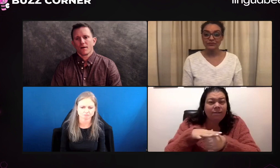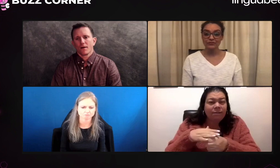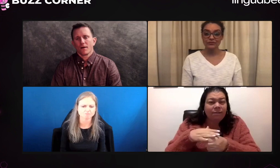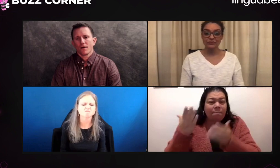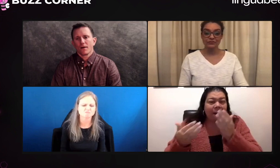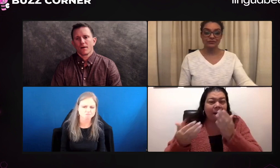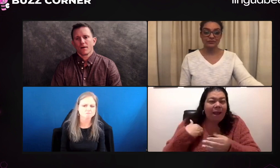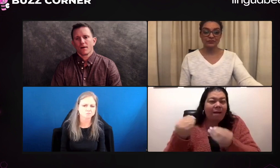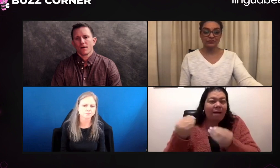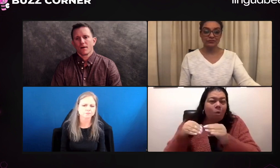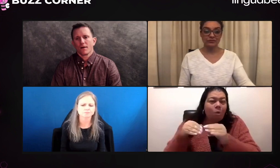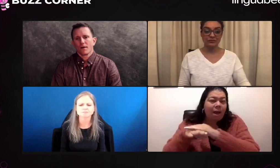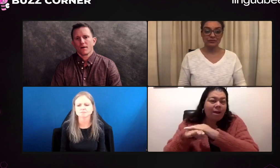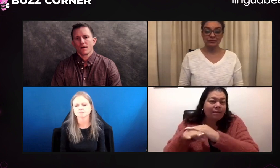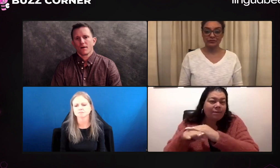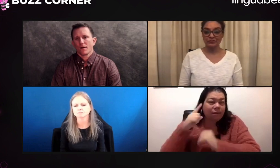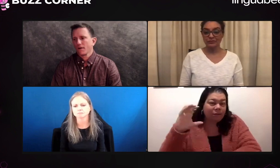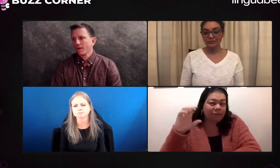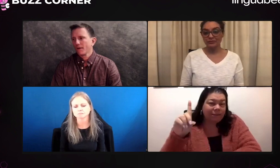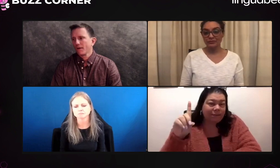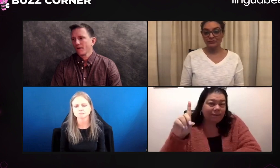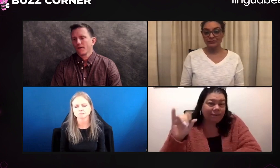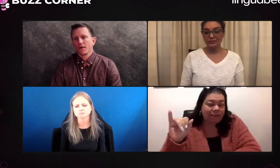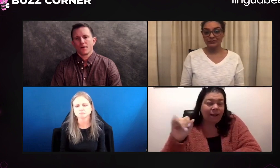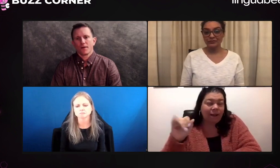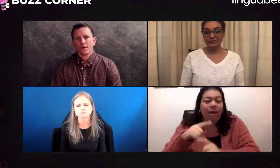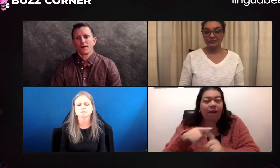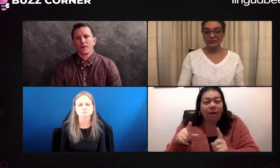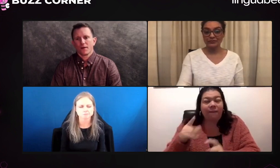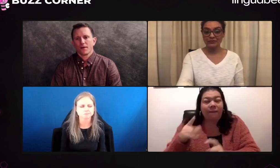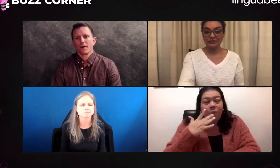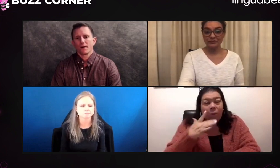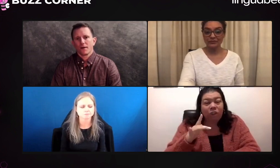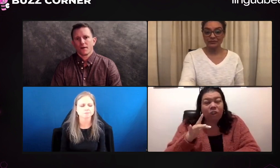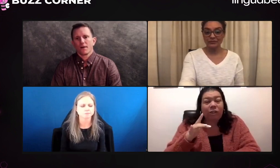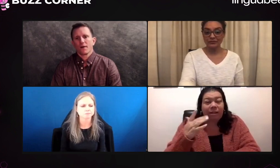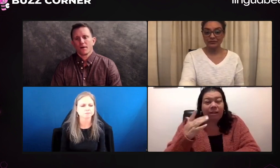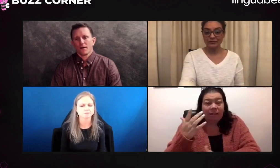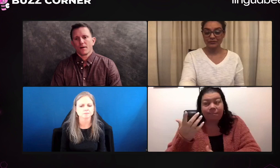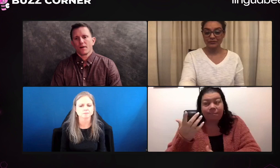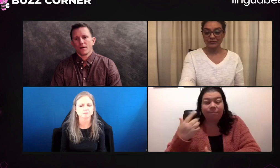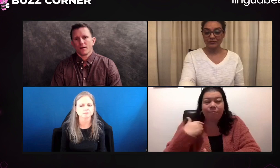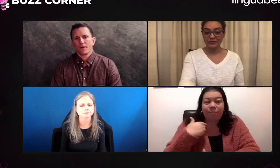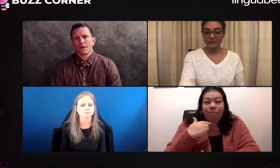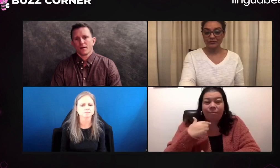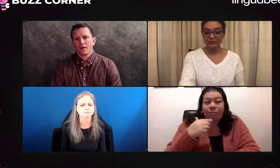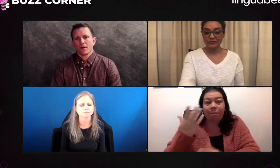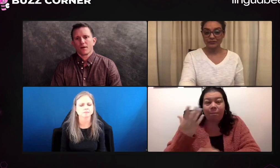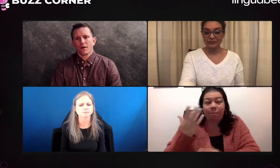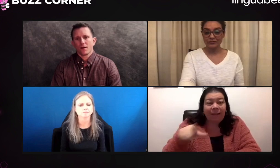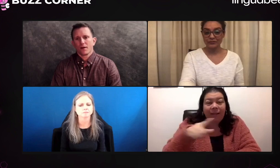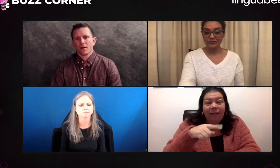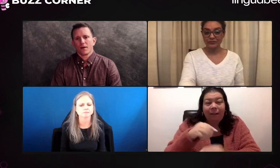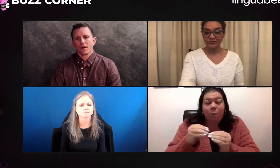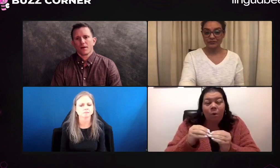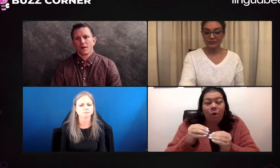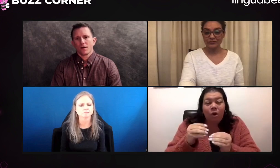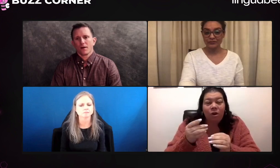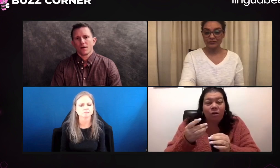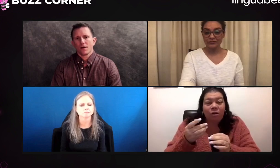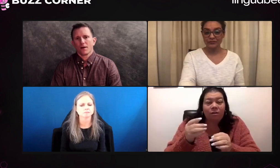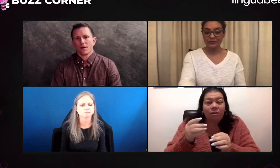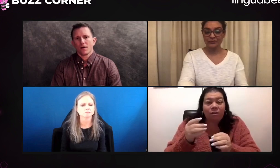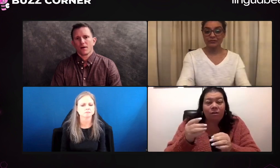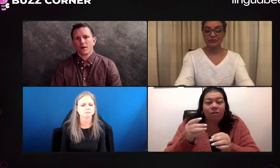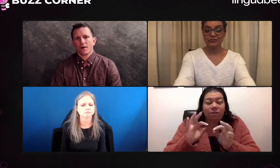Yeah, especially in a high metropolitan area. Sometimes there is access to